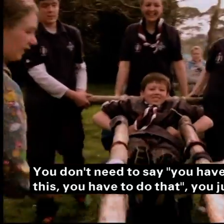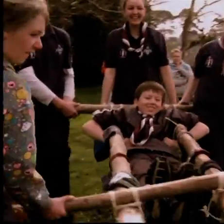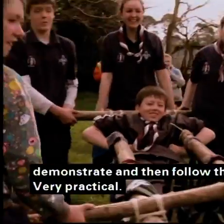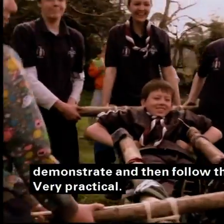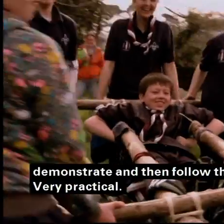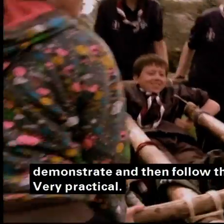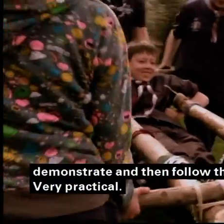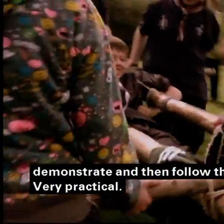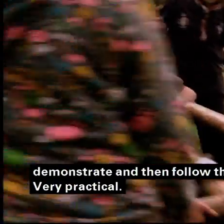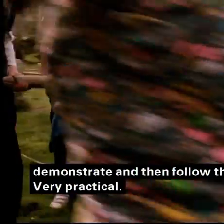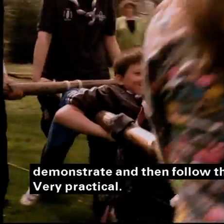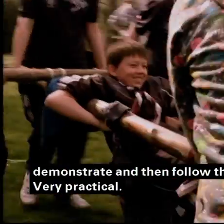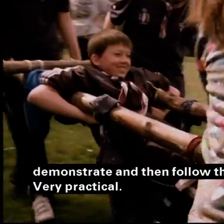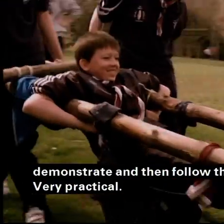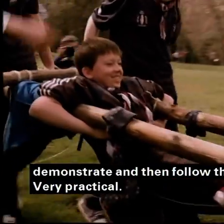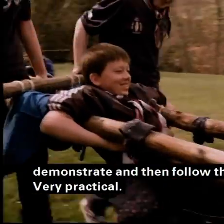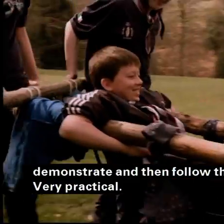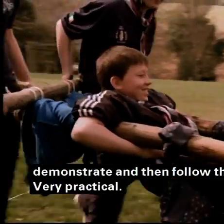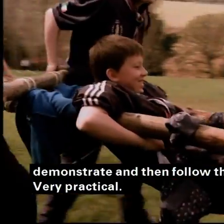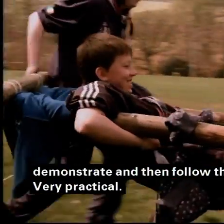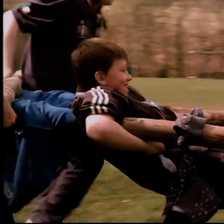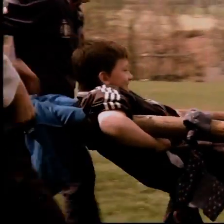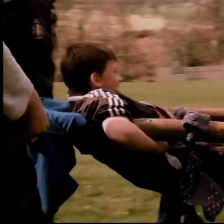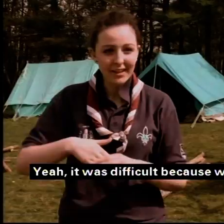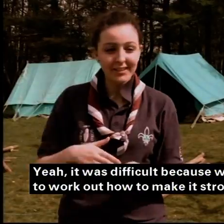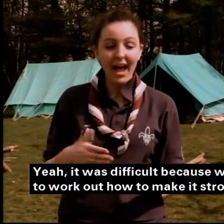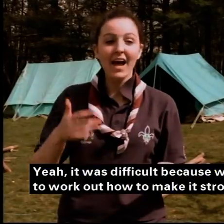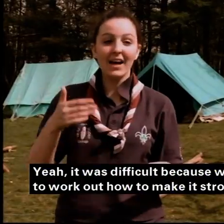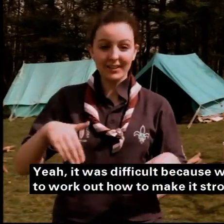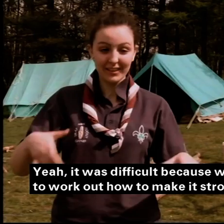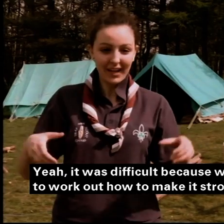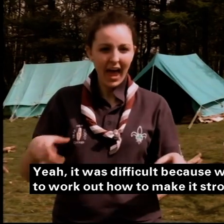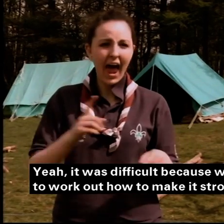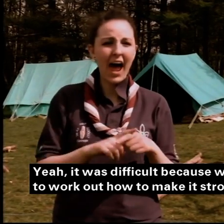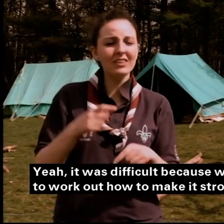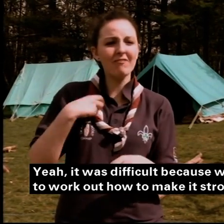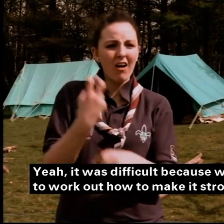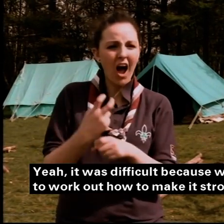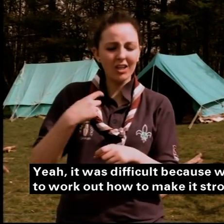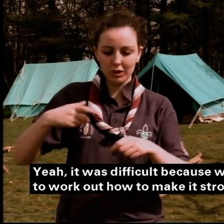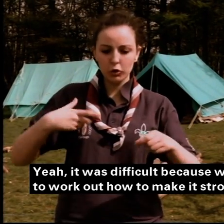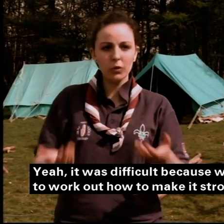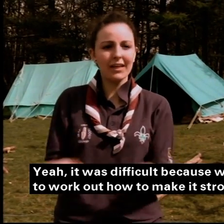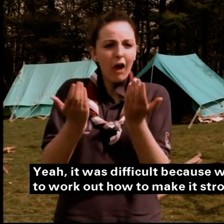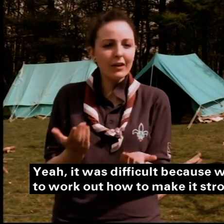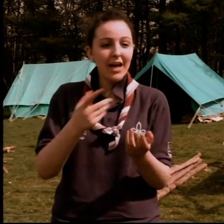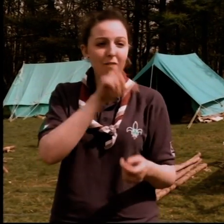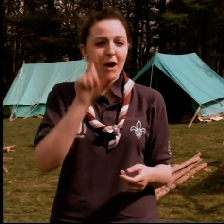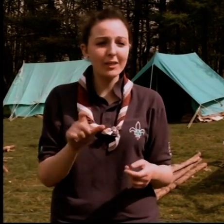Yeah, it was difficult because we had to work out how to make it strong. And it was really hard because,